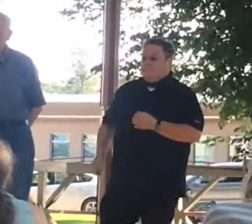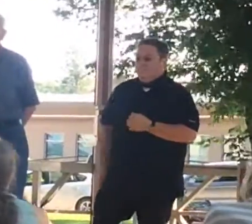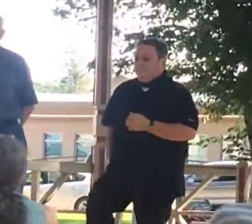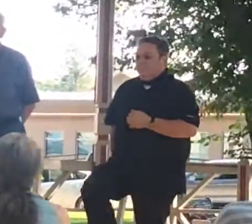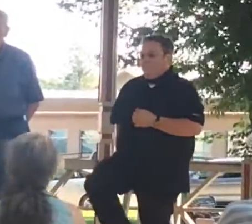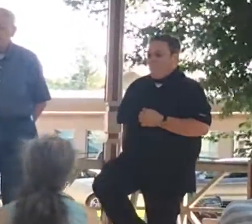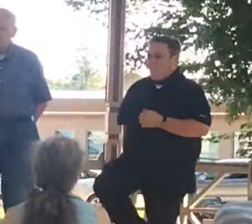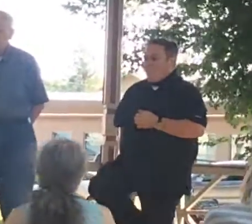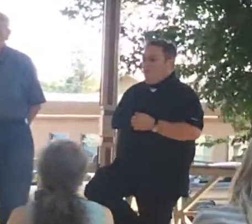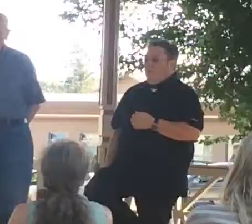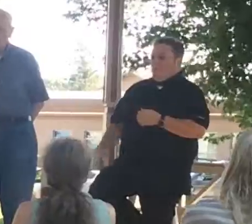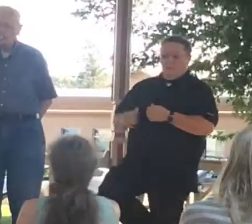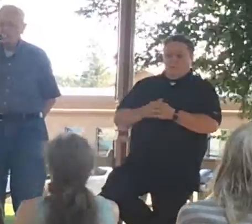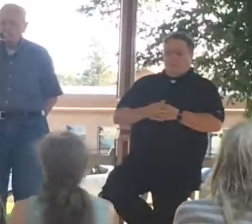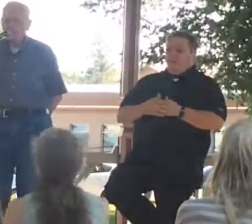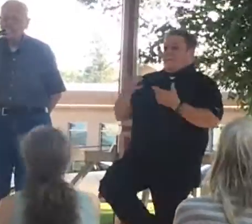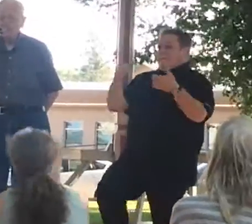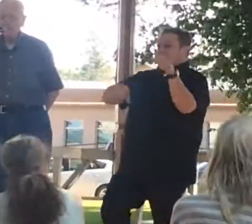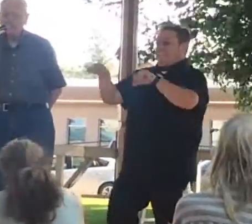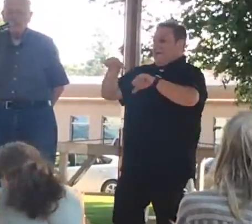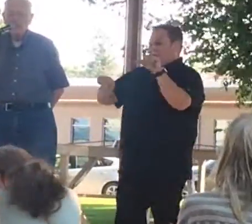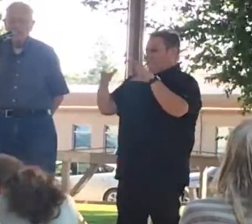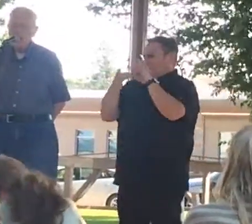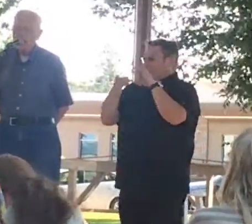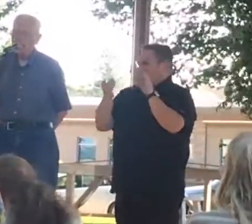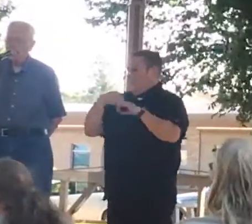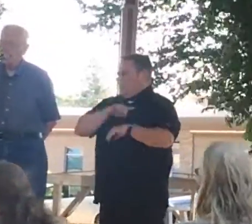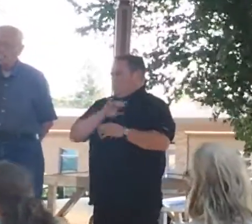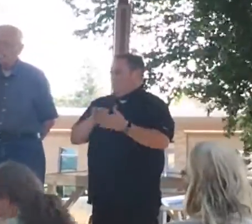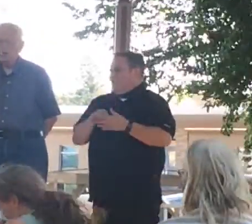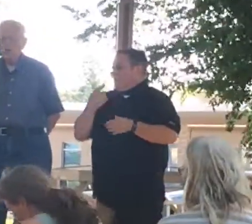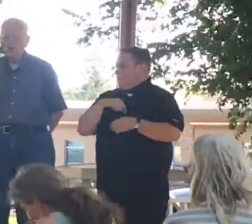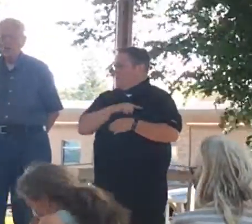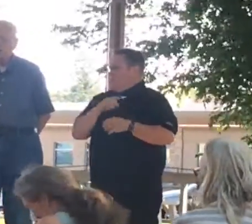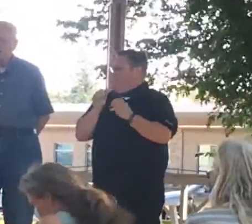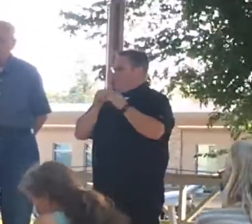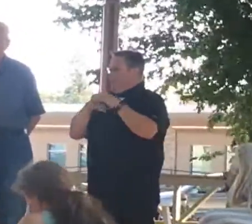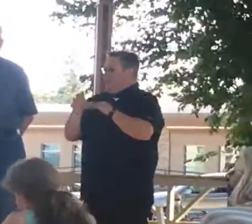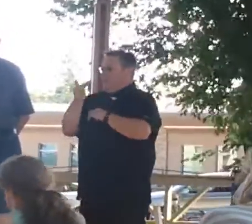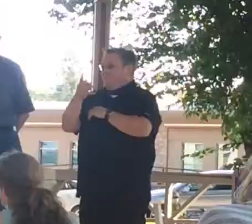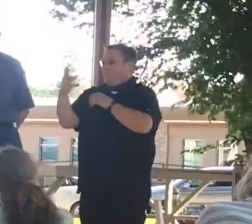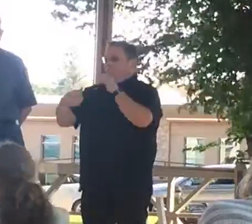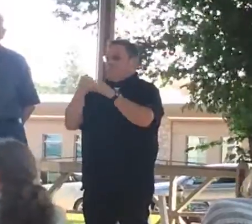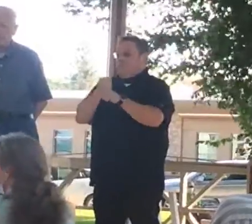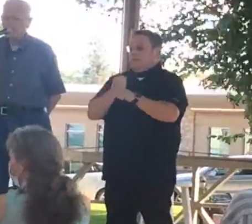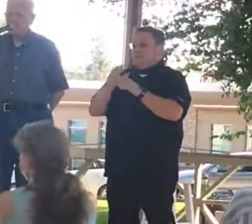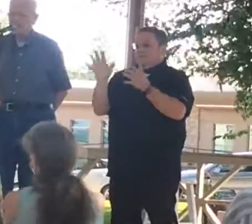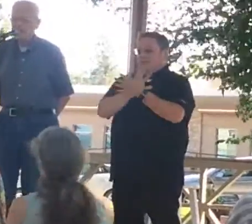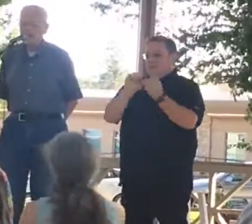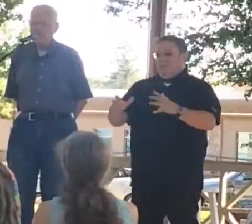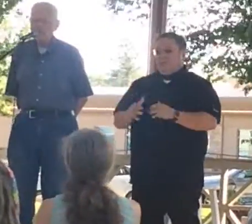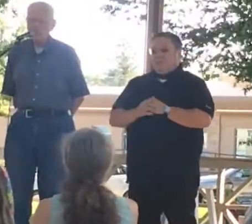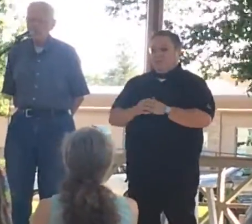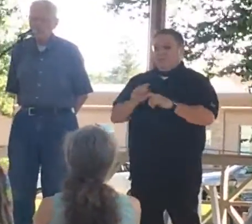Come on. That is the worst. Hear him. Scientists tell us that we are within a few years of disaster, but